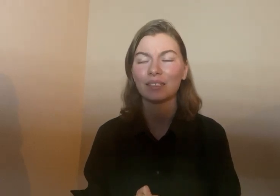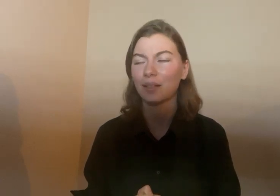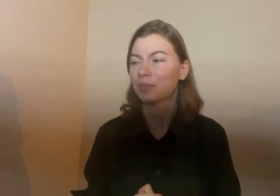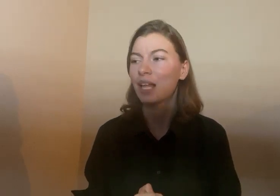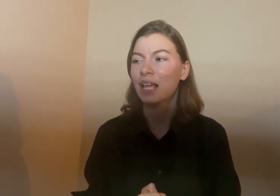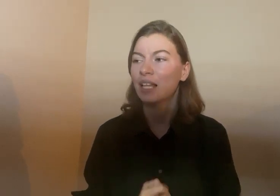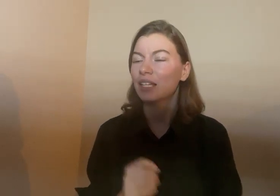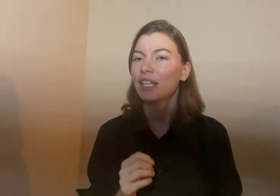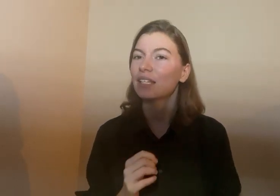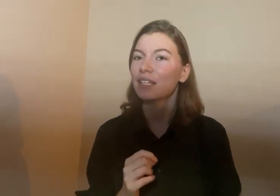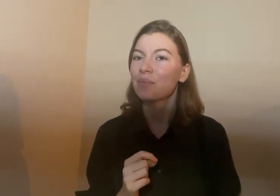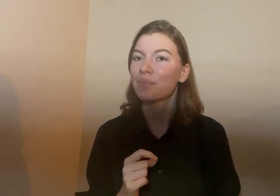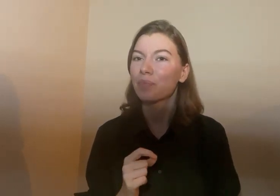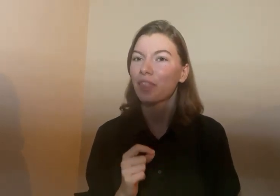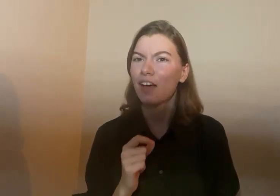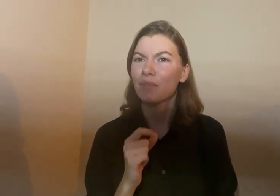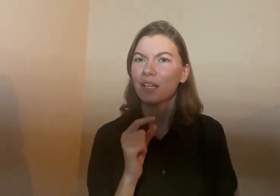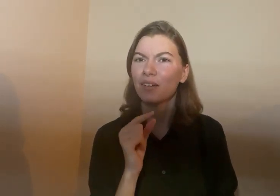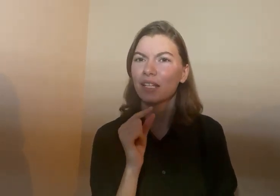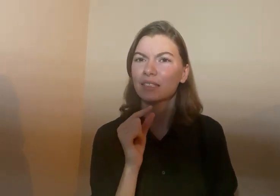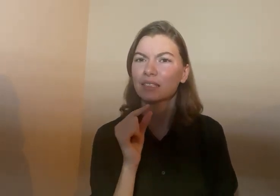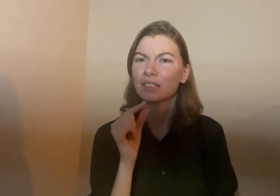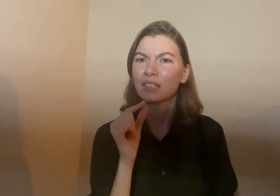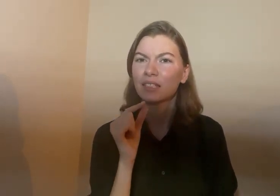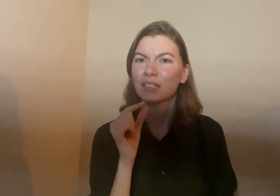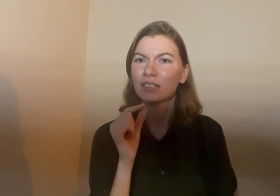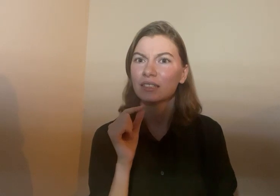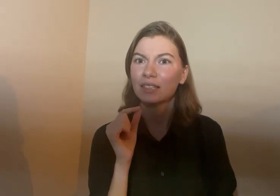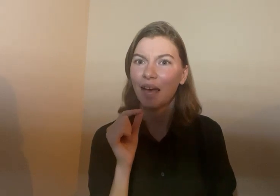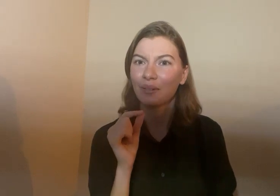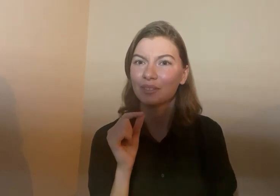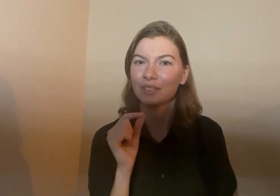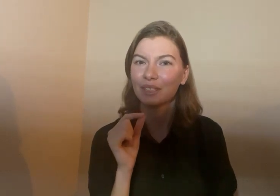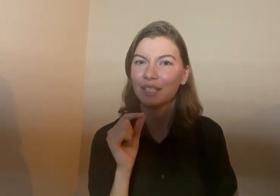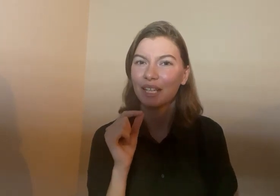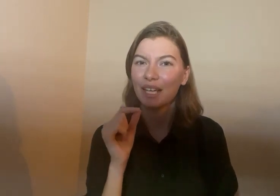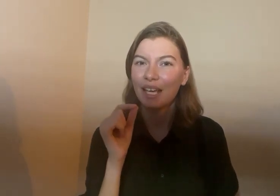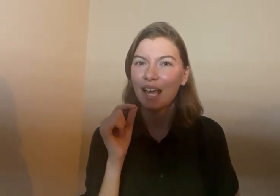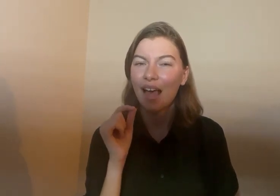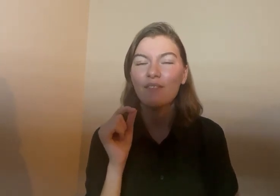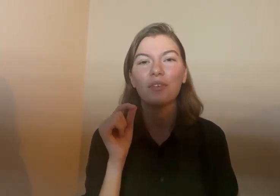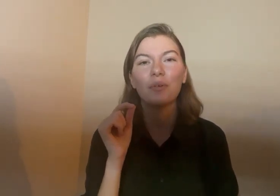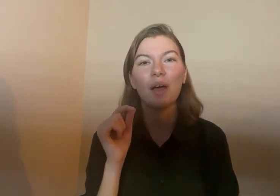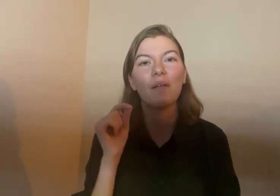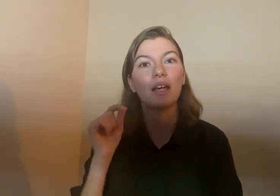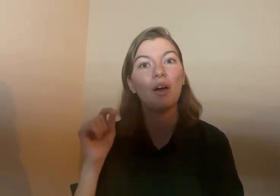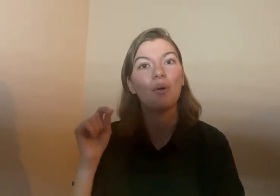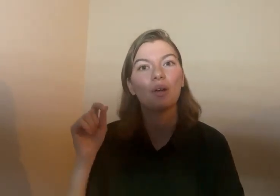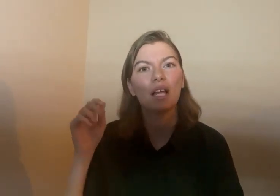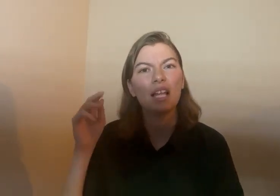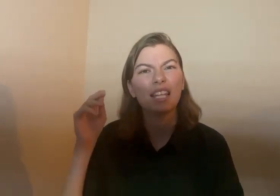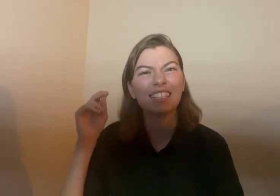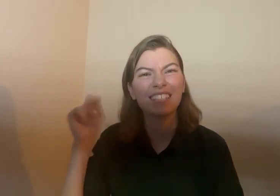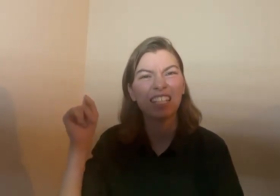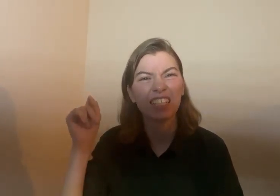um, lately I've been hearing this sound everywhere I go. Like a tick,